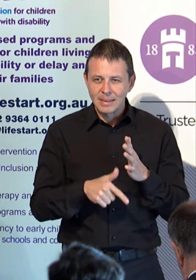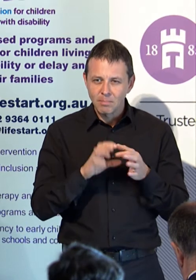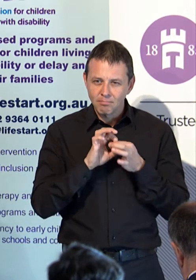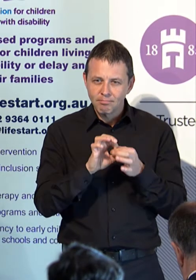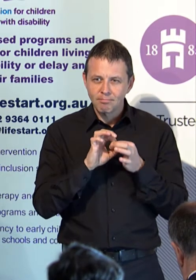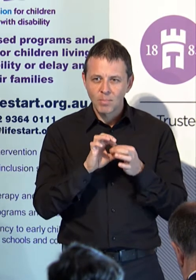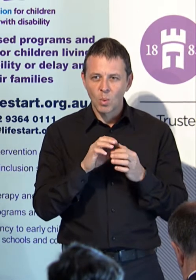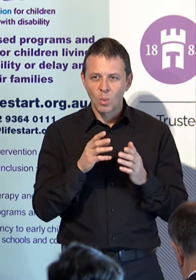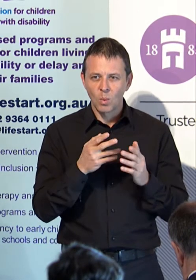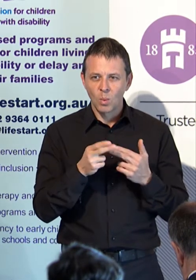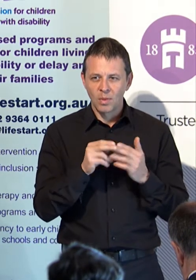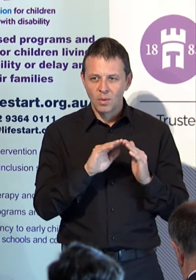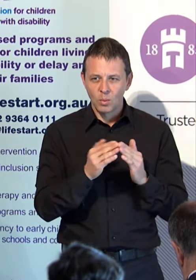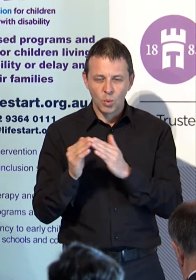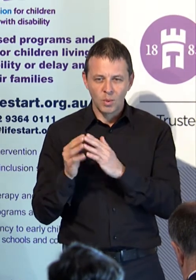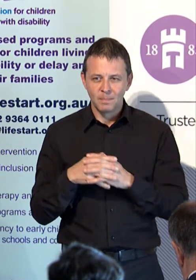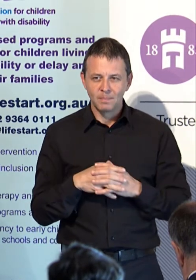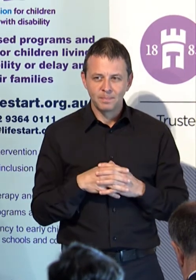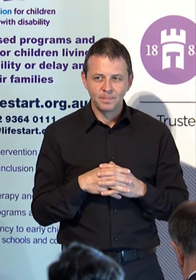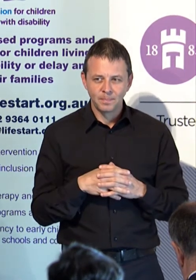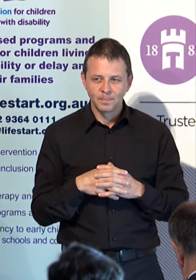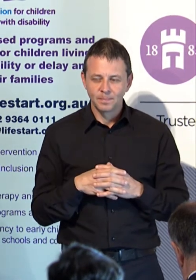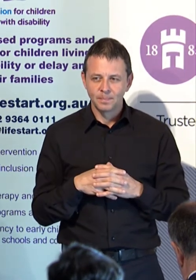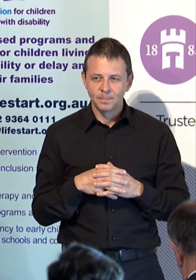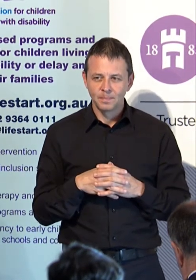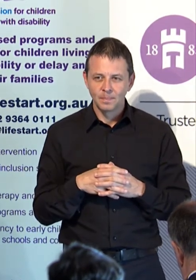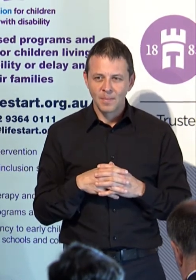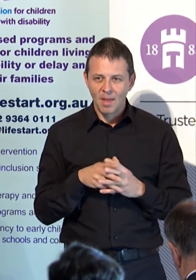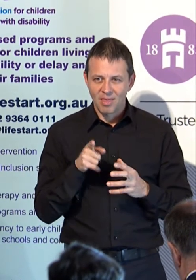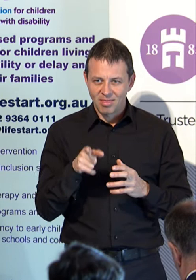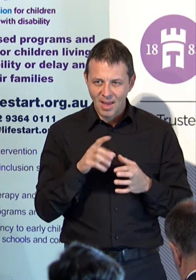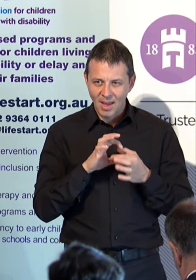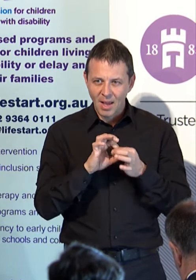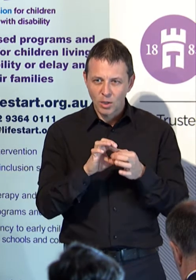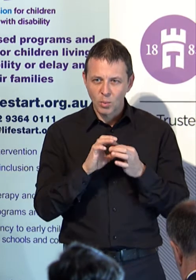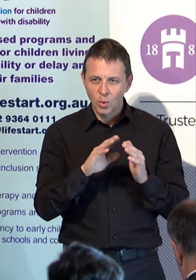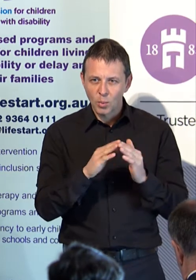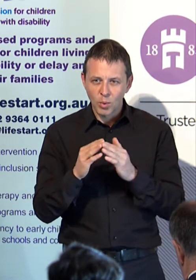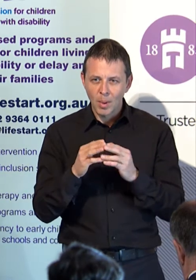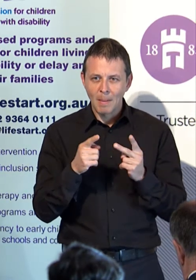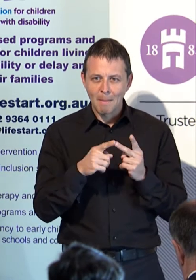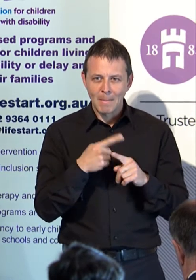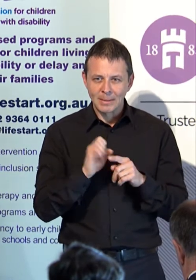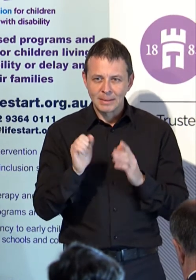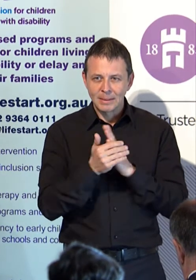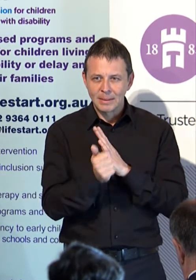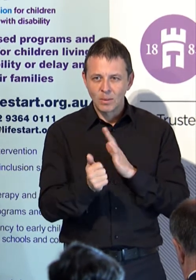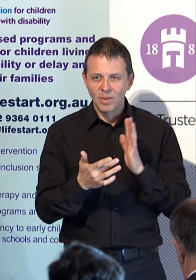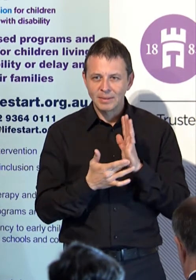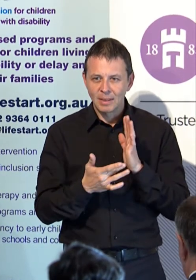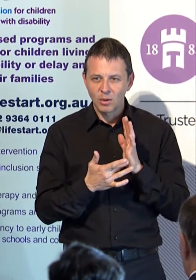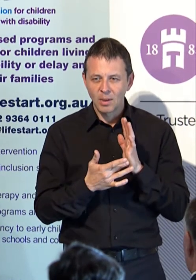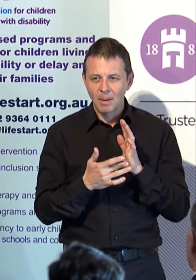that engagement, together with his mastery of the technology space, that makes him the